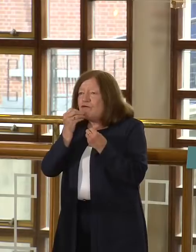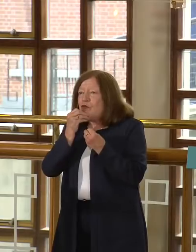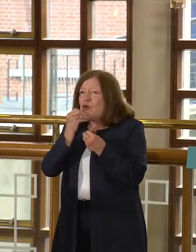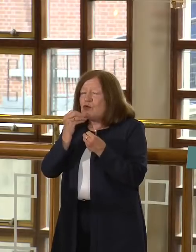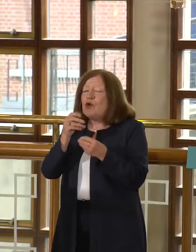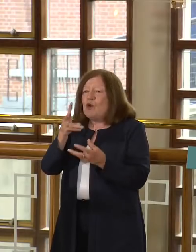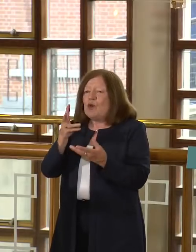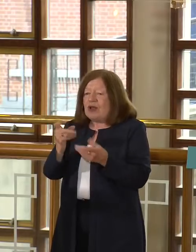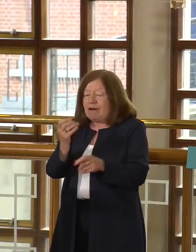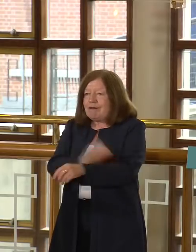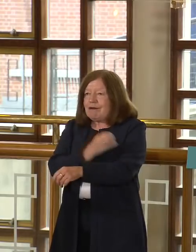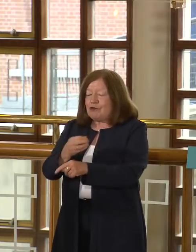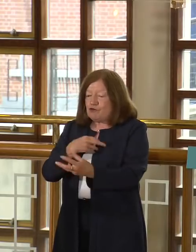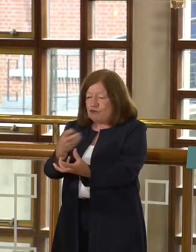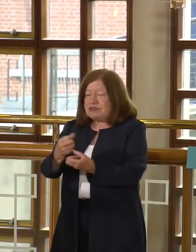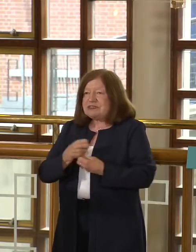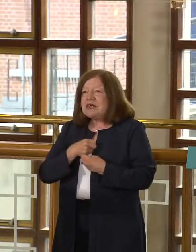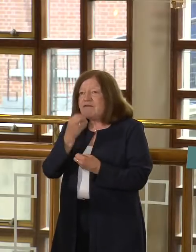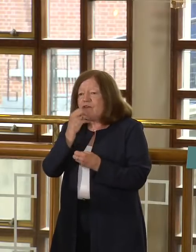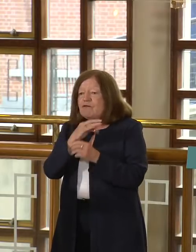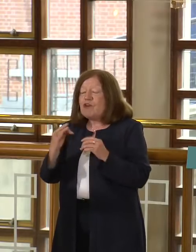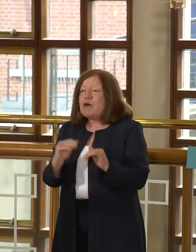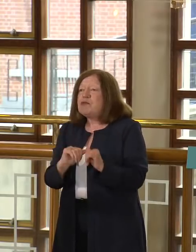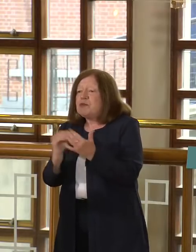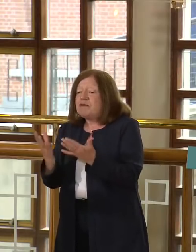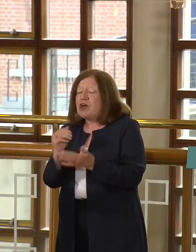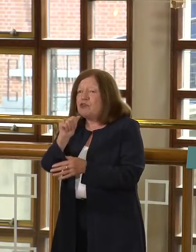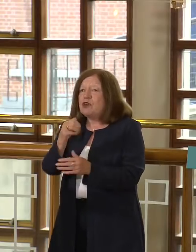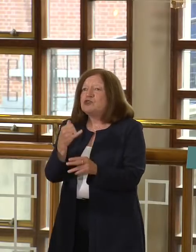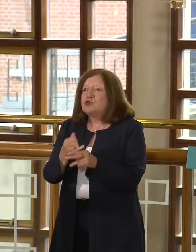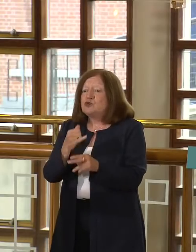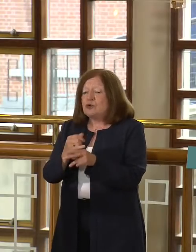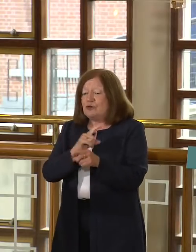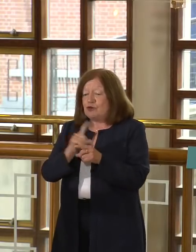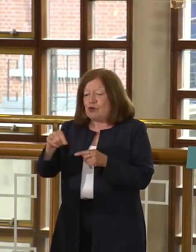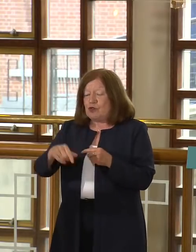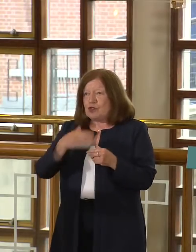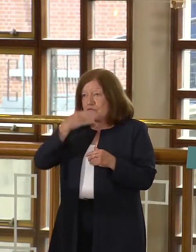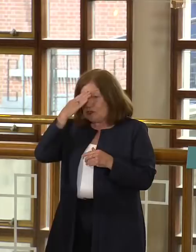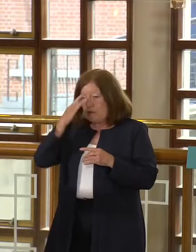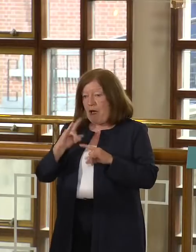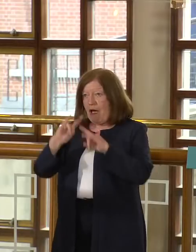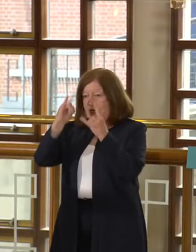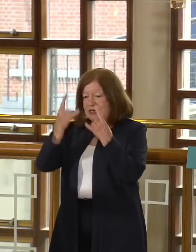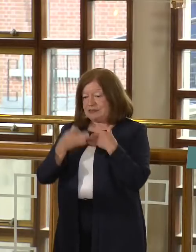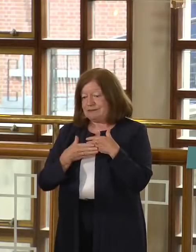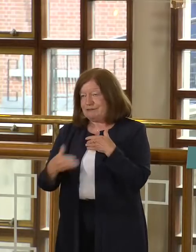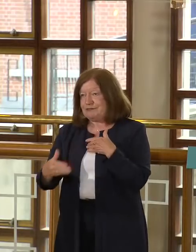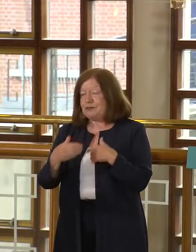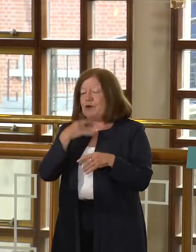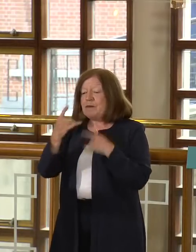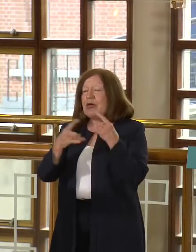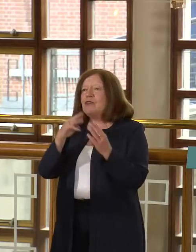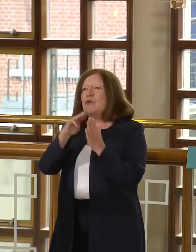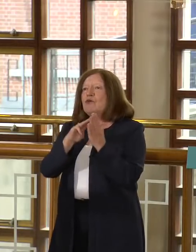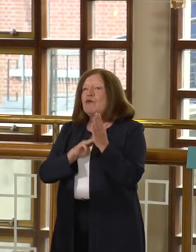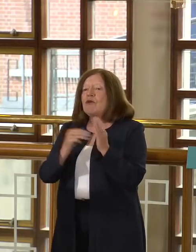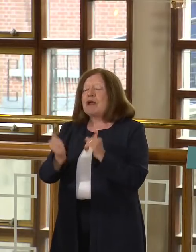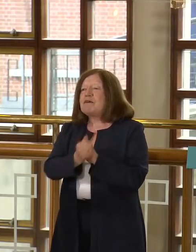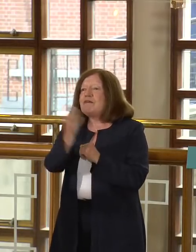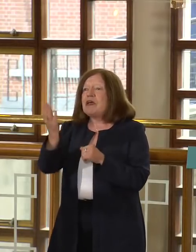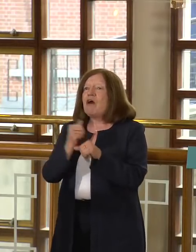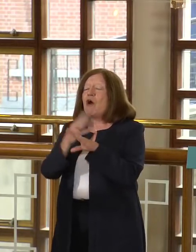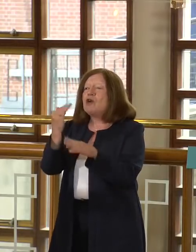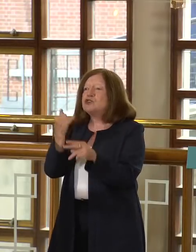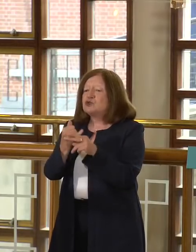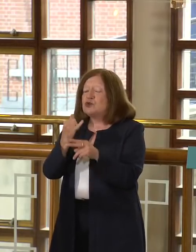that they will continue to receive the food from the providers through their schools during the summer holidays. So therefore, we're making the programme available to all